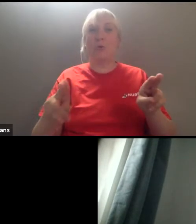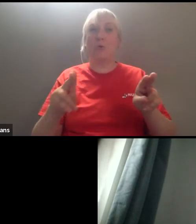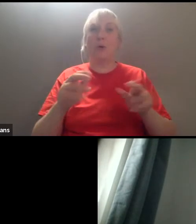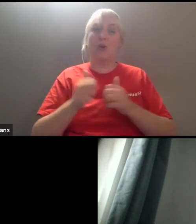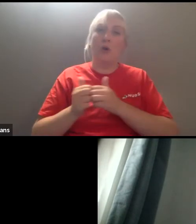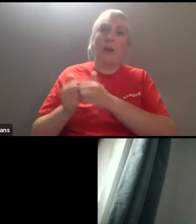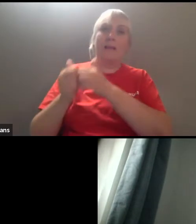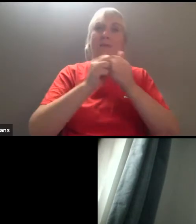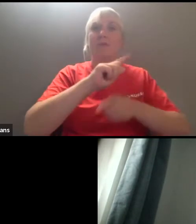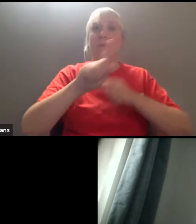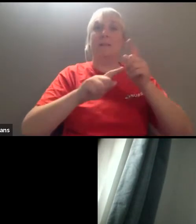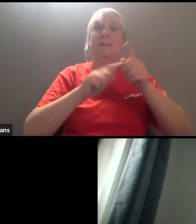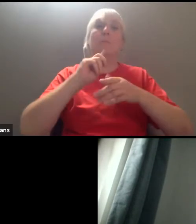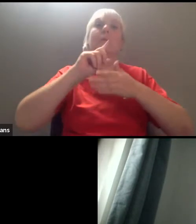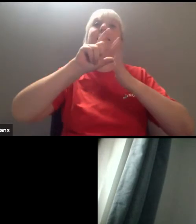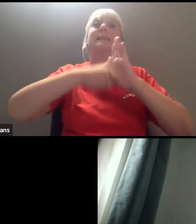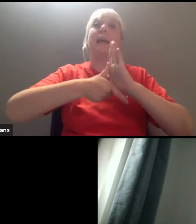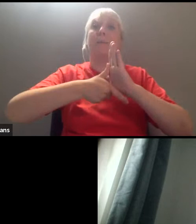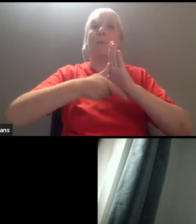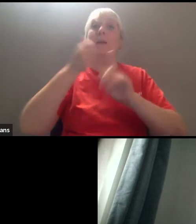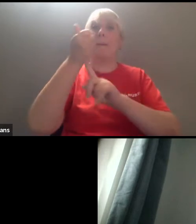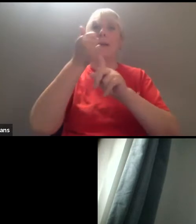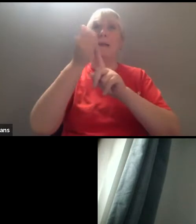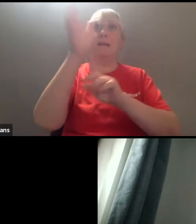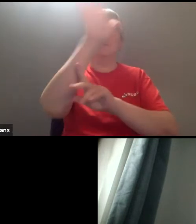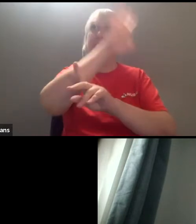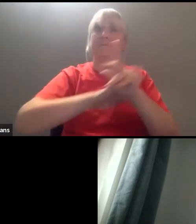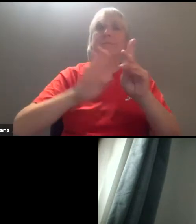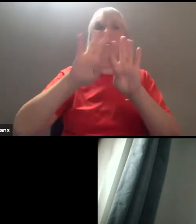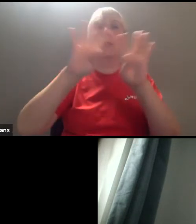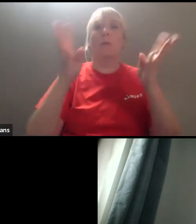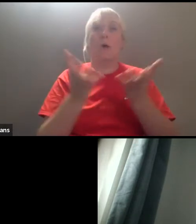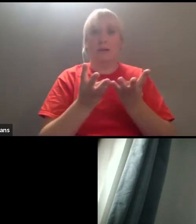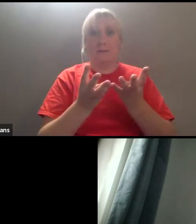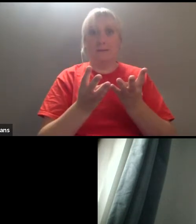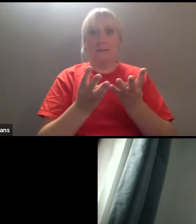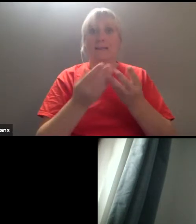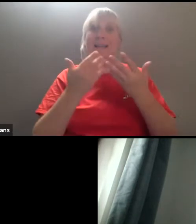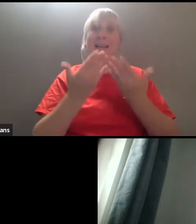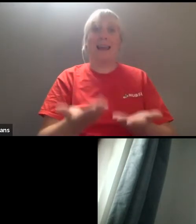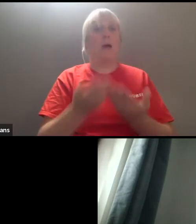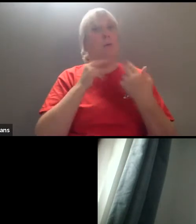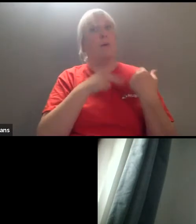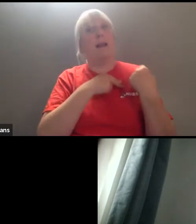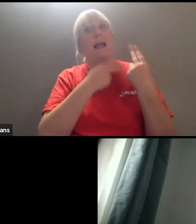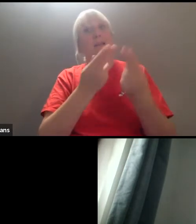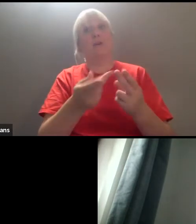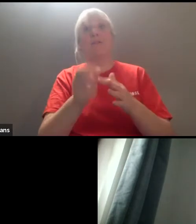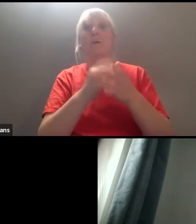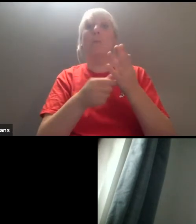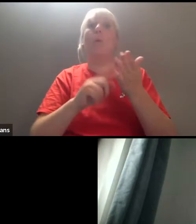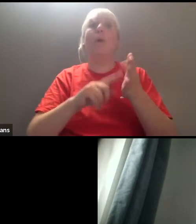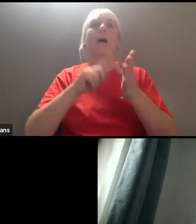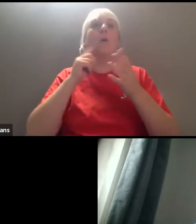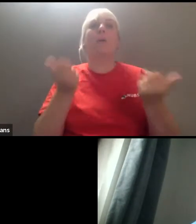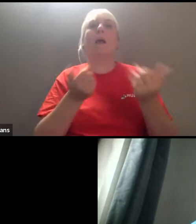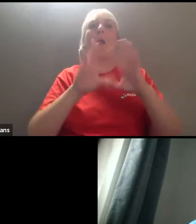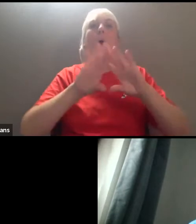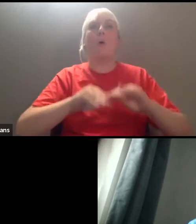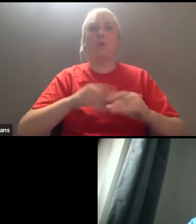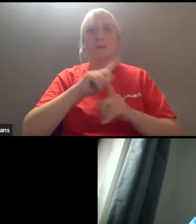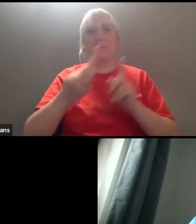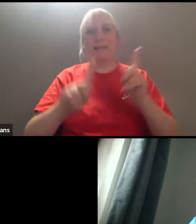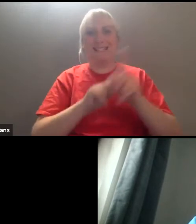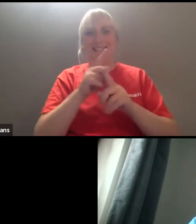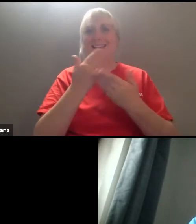world. And I think that's it. So I'll just hand over to Paula, who's going to close the meeting for us. Thank you so